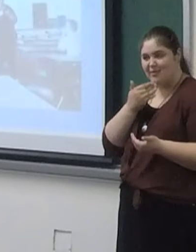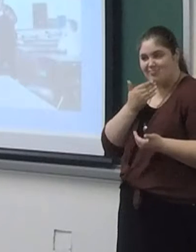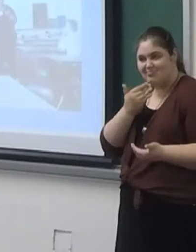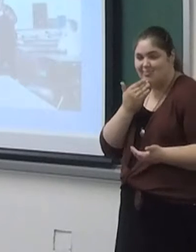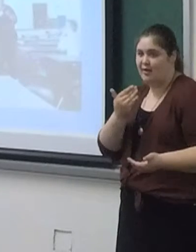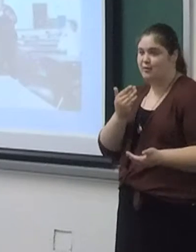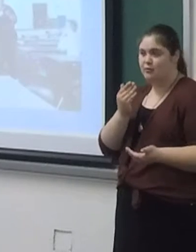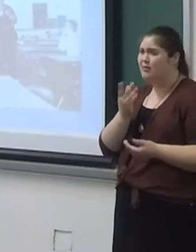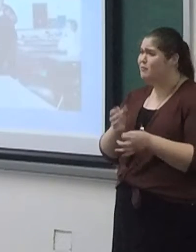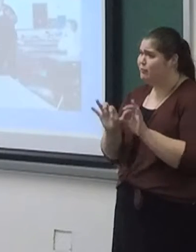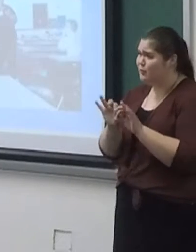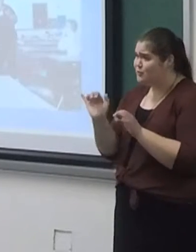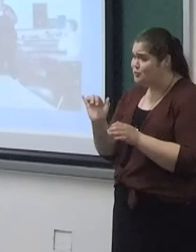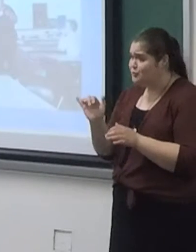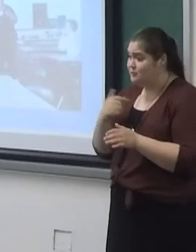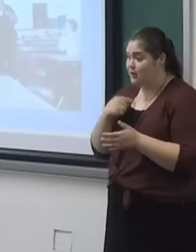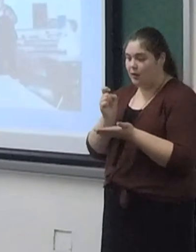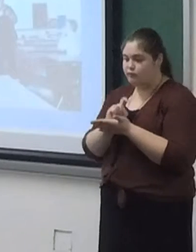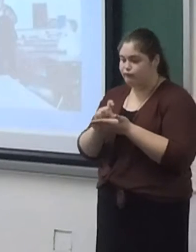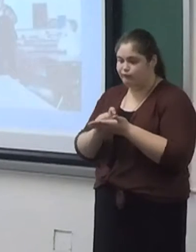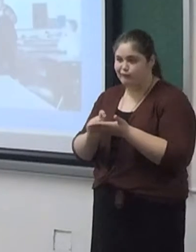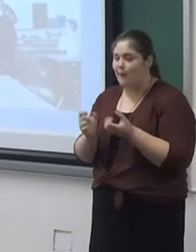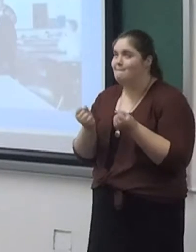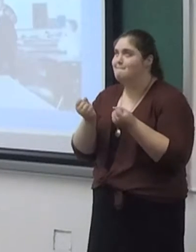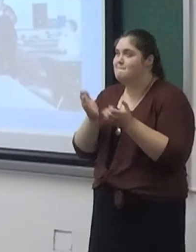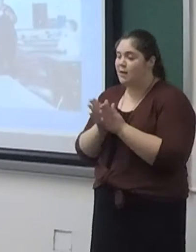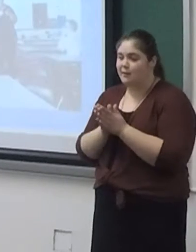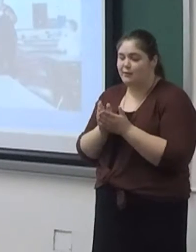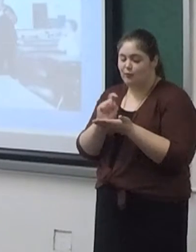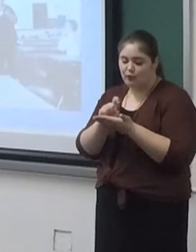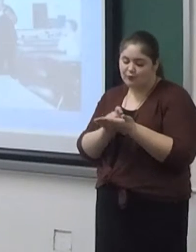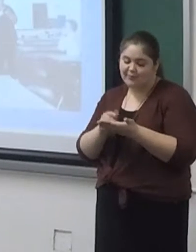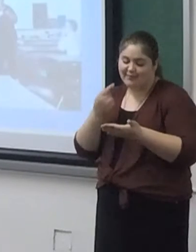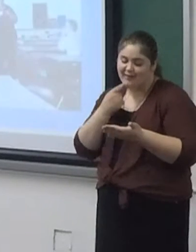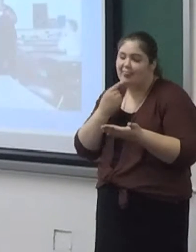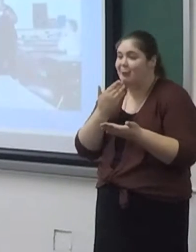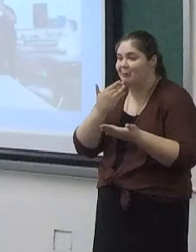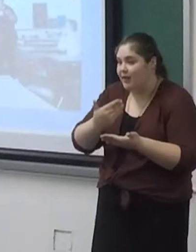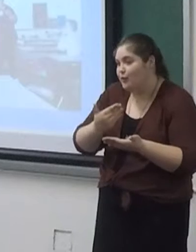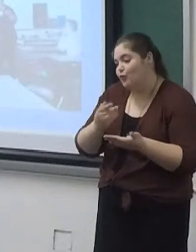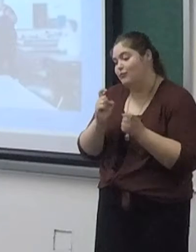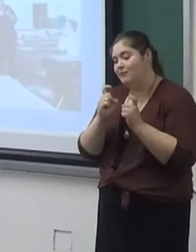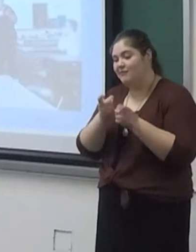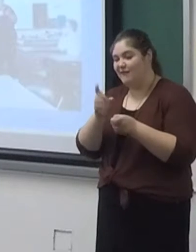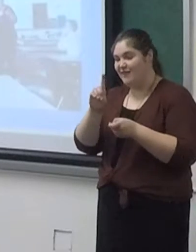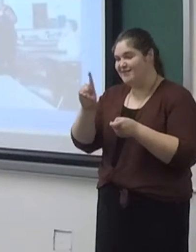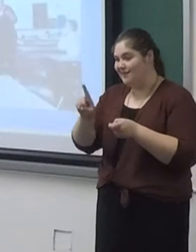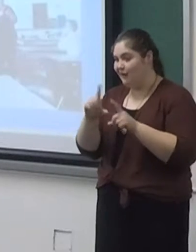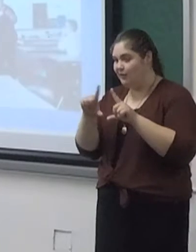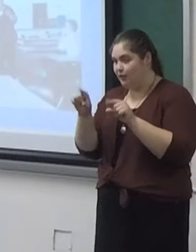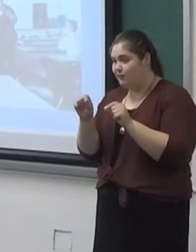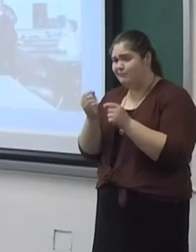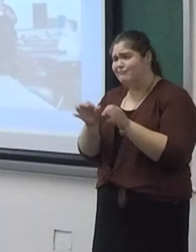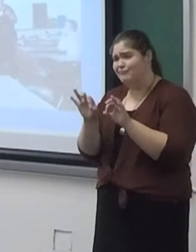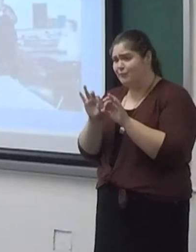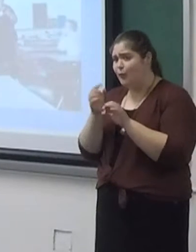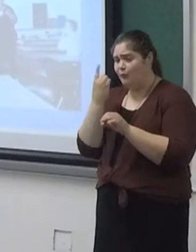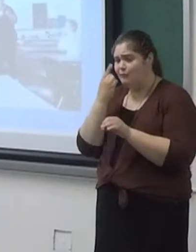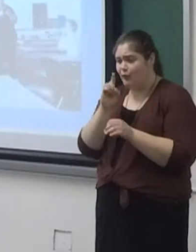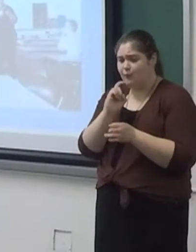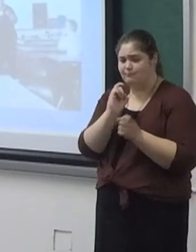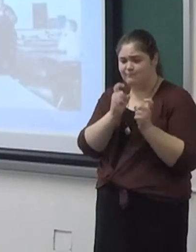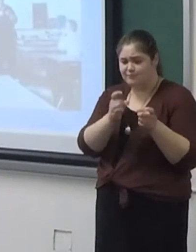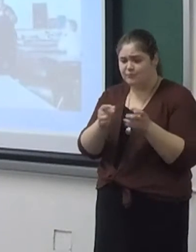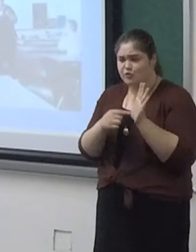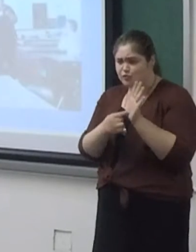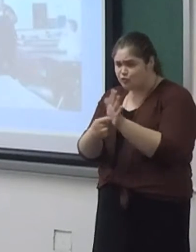written so many thank you notes and stuck a Dunkin' Donuts gift card in an envelope for interpreters that have helped me out along the way,